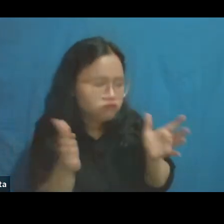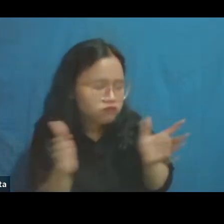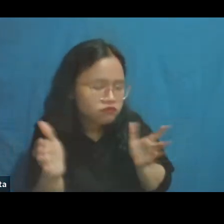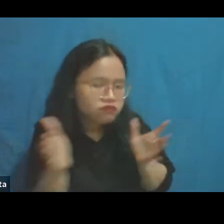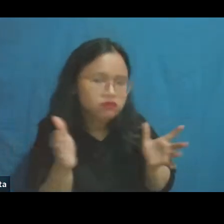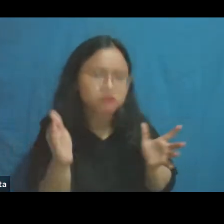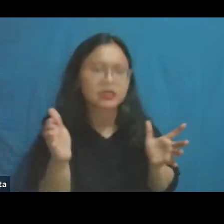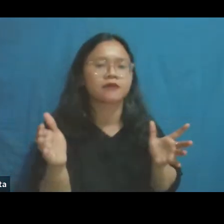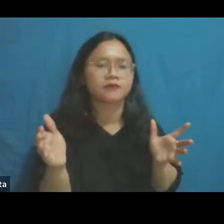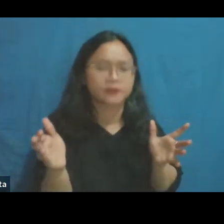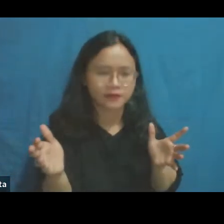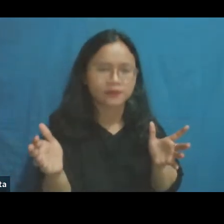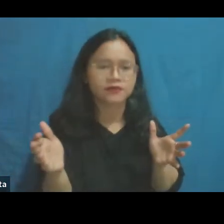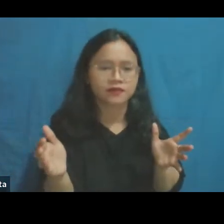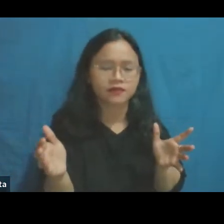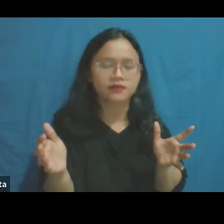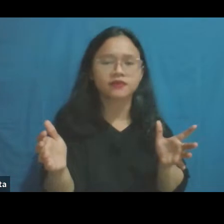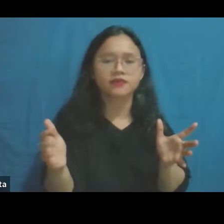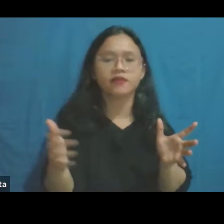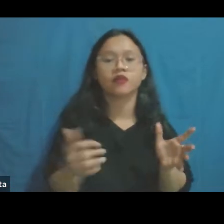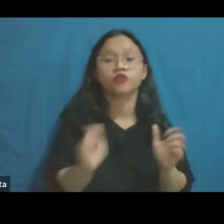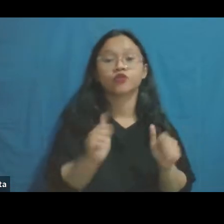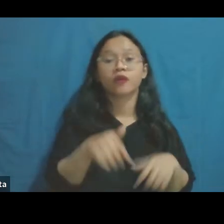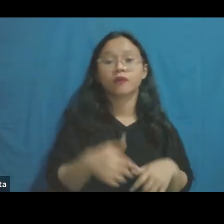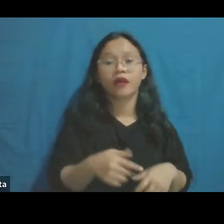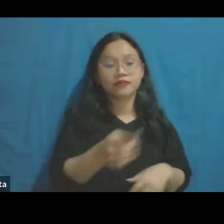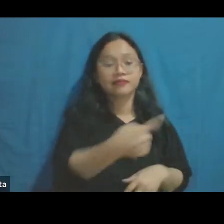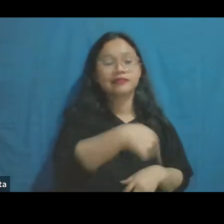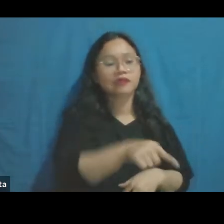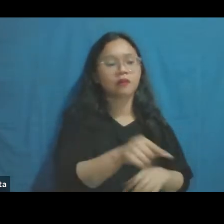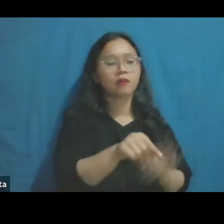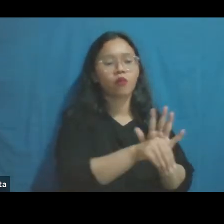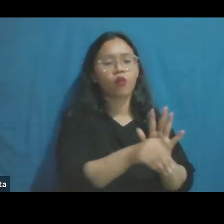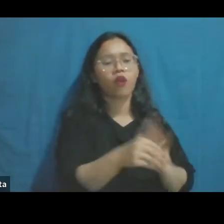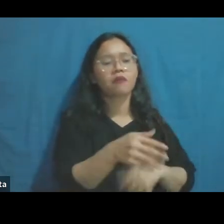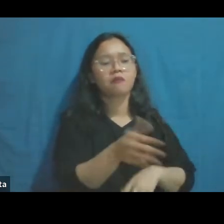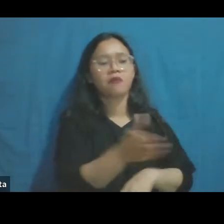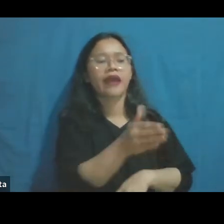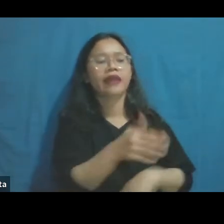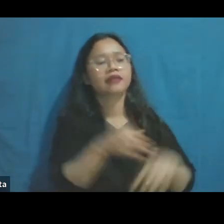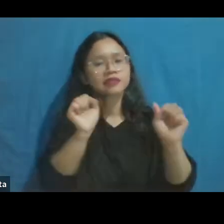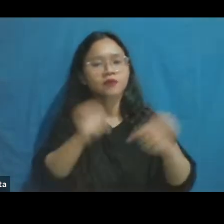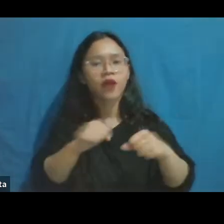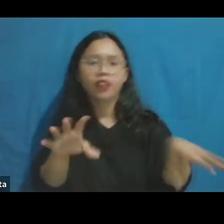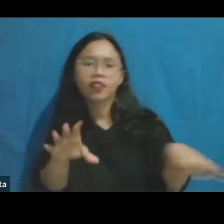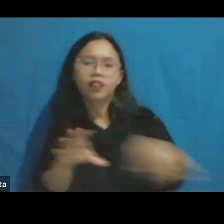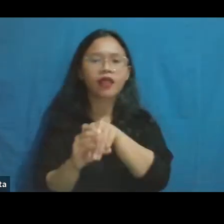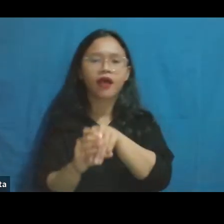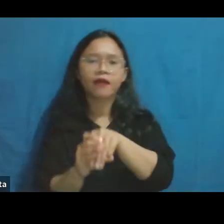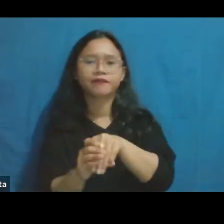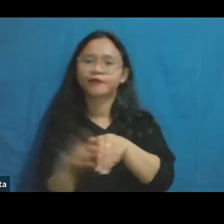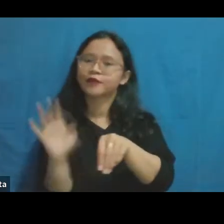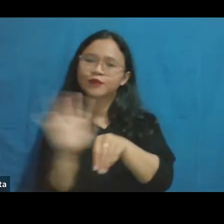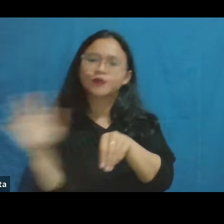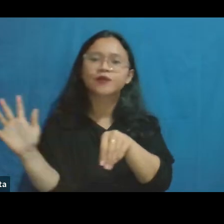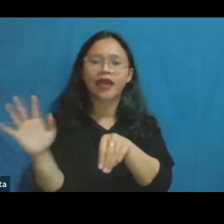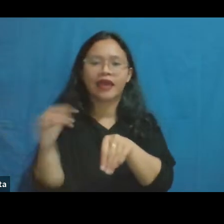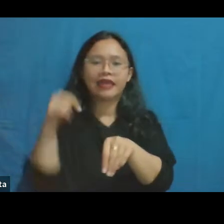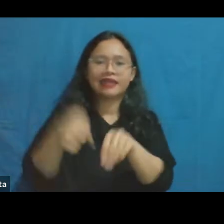of Indonesian government or Indonesian campaign, Indonesian propaganda in West Papua is